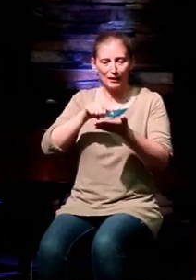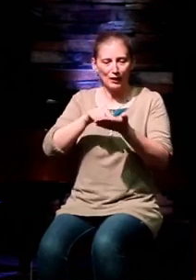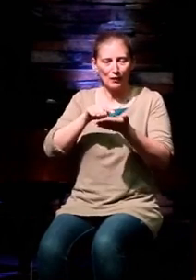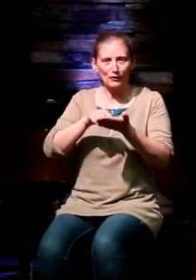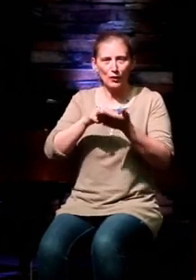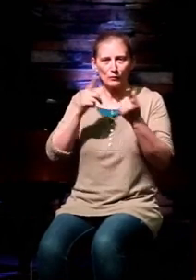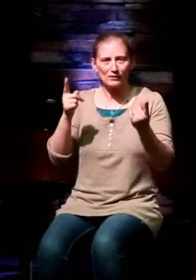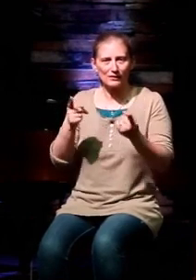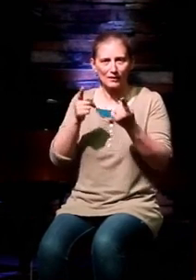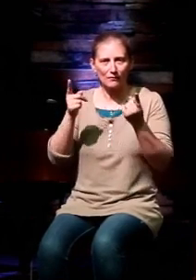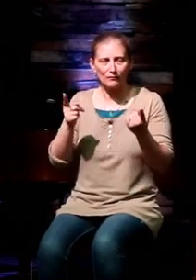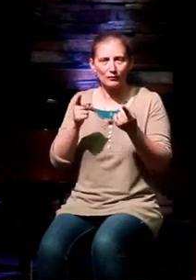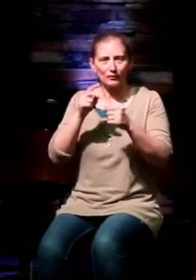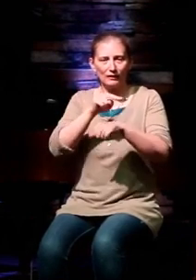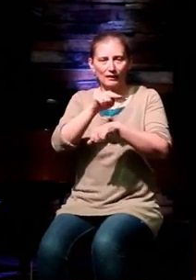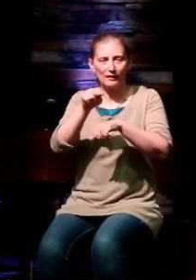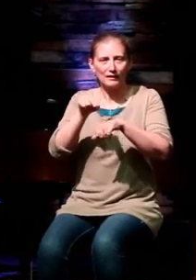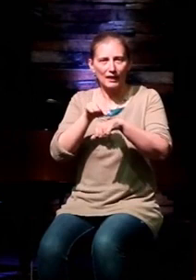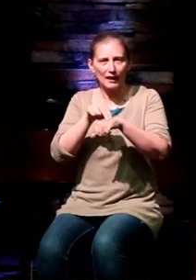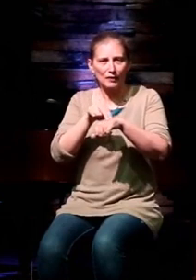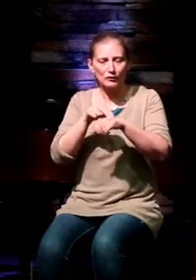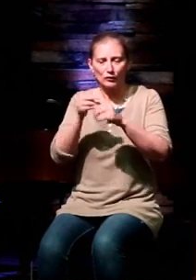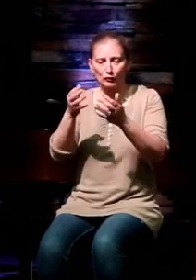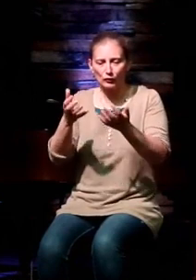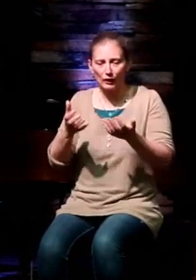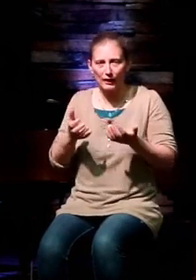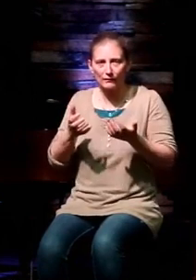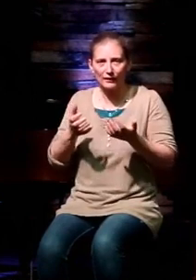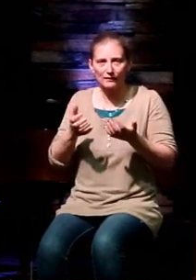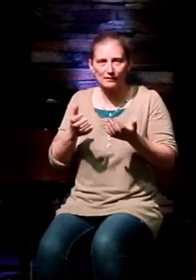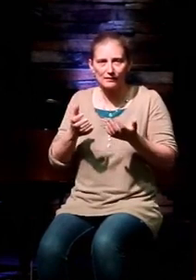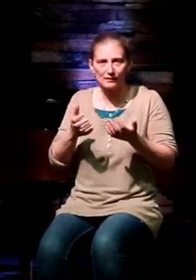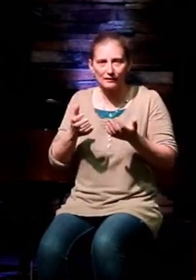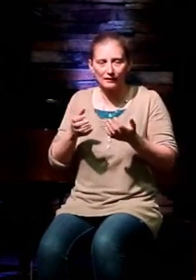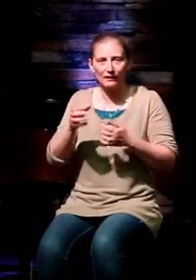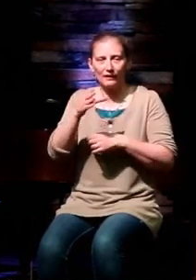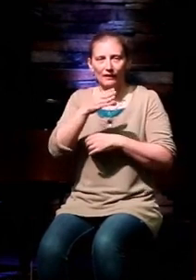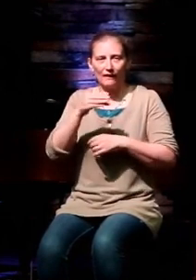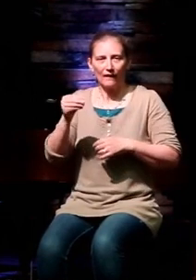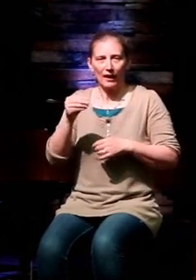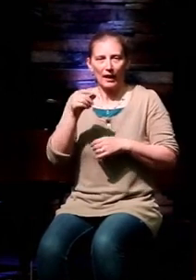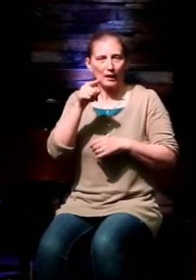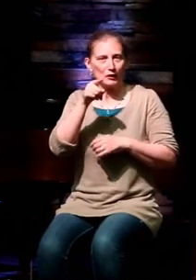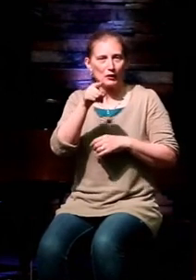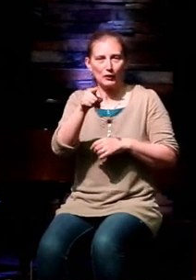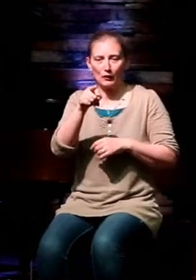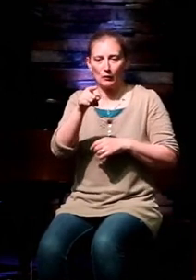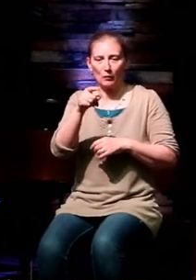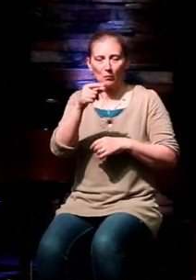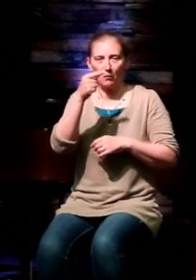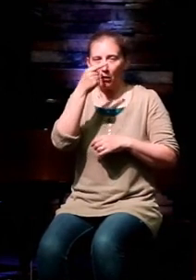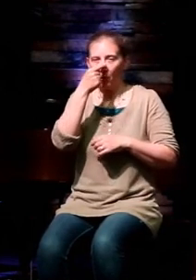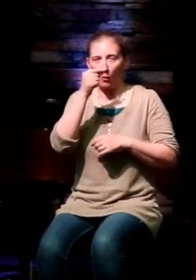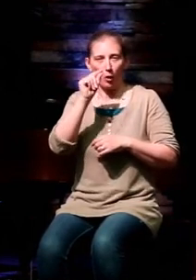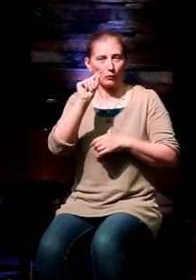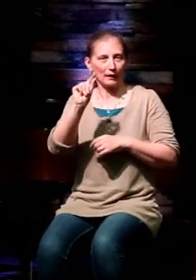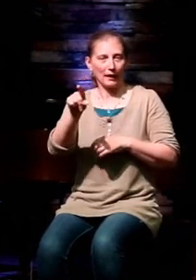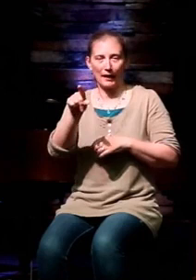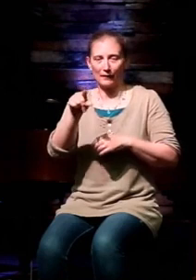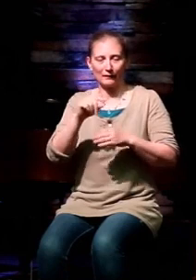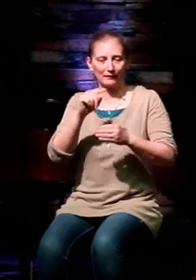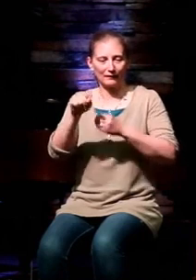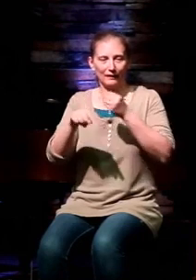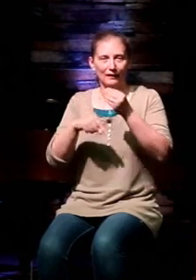so full of what matters that you don't even care about the things that don't matter. You're so full